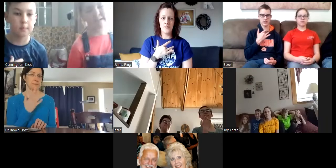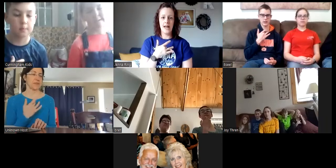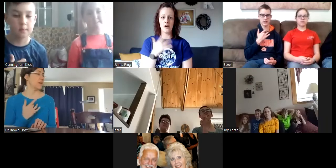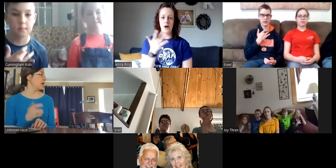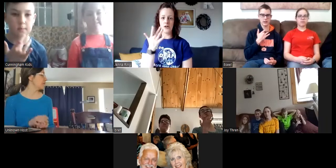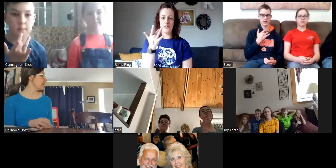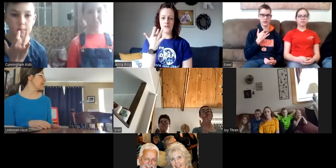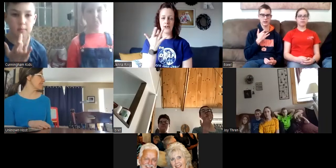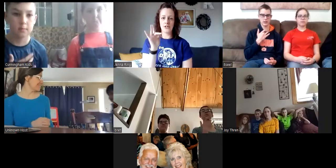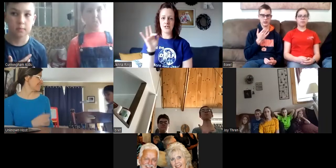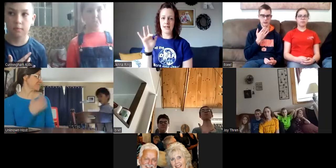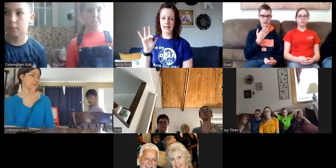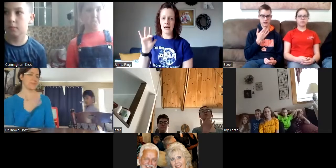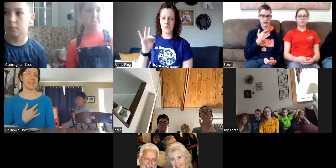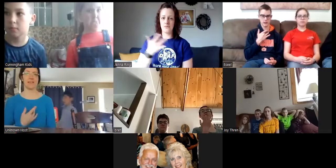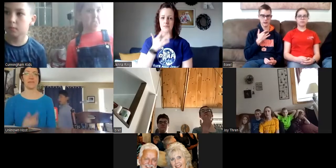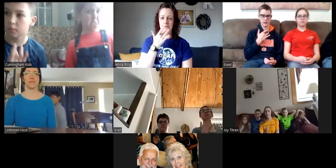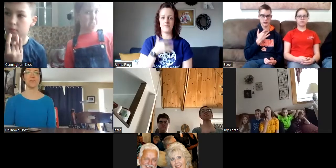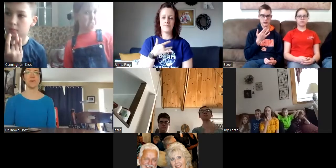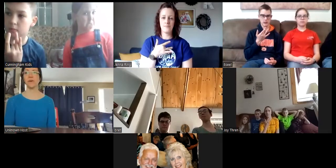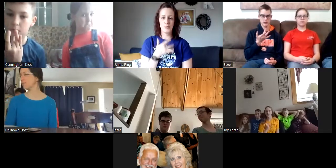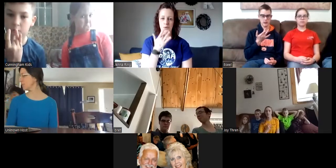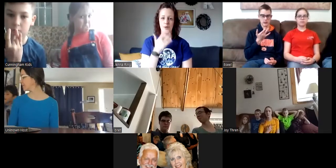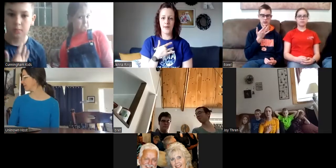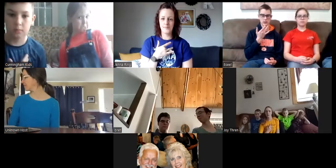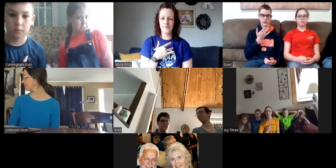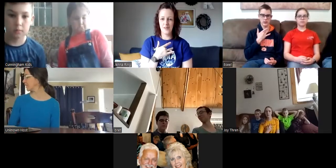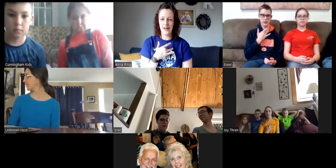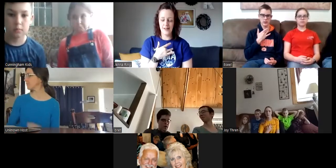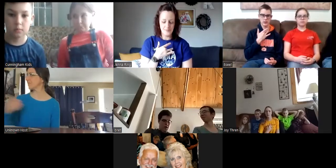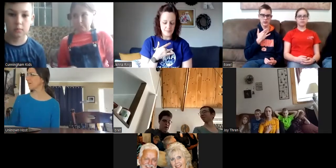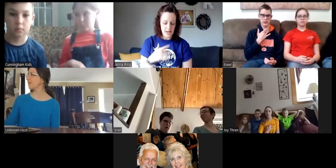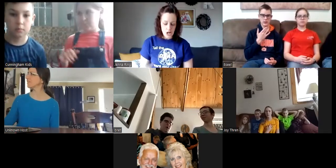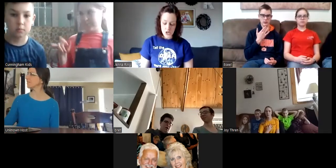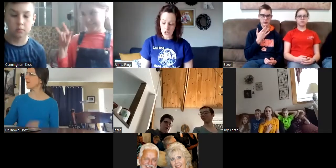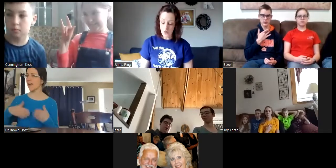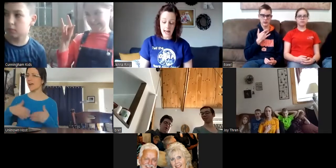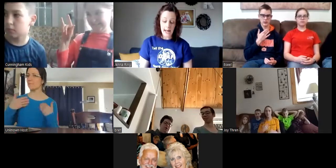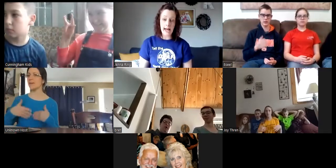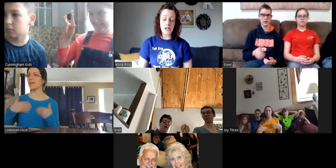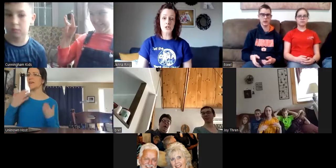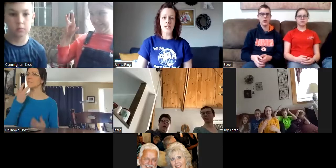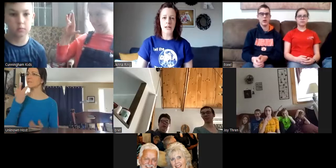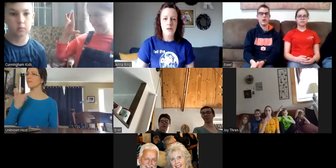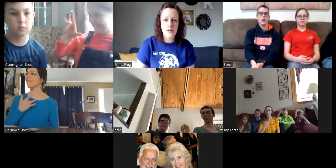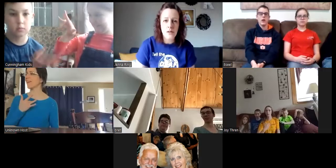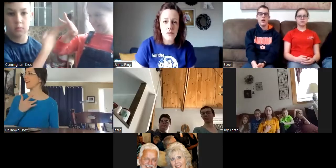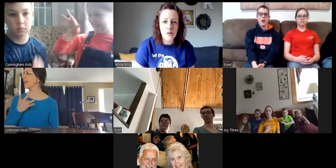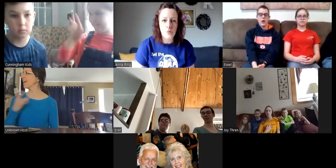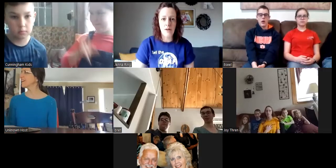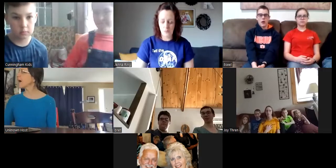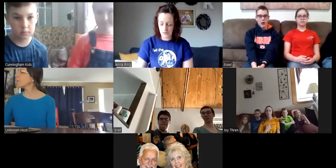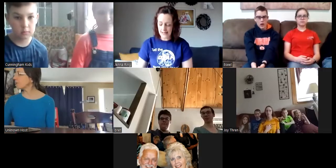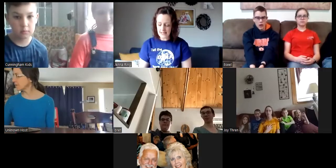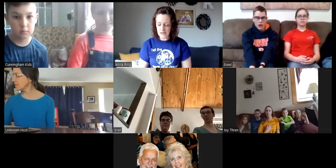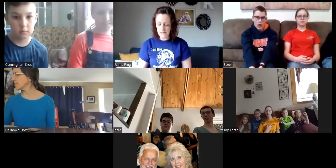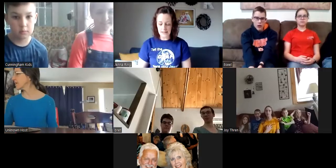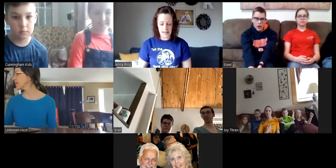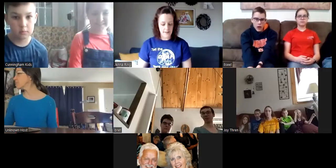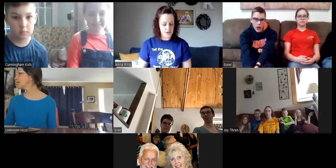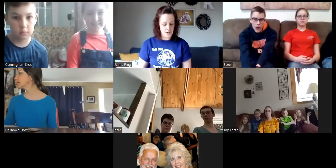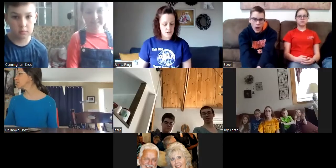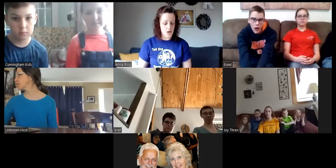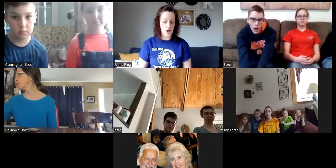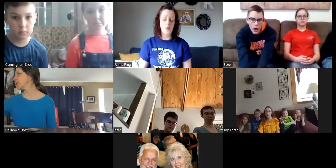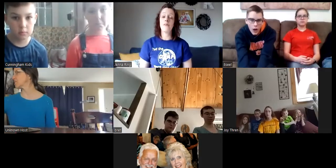finger and all your other fingers sticking out. Birthday, okay? So that actually, oh, we have less than a